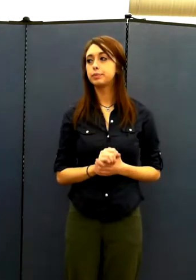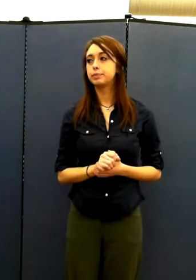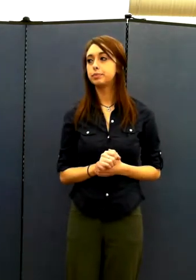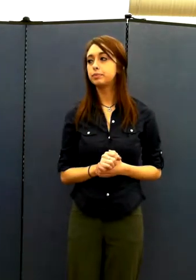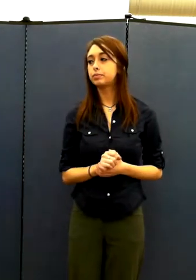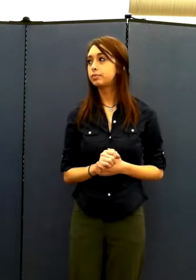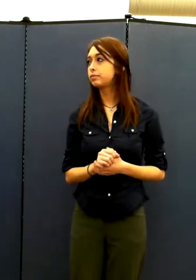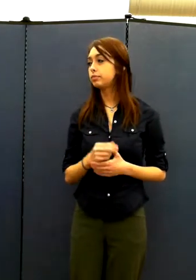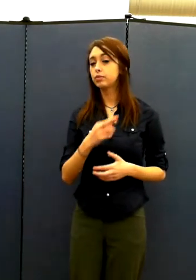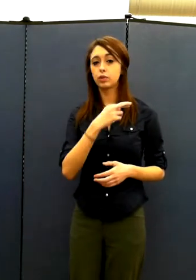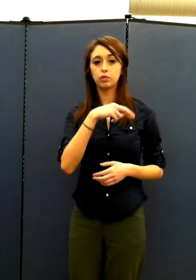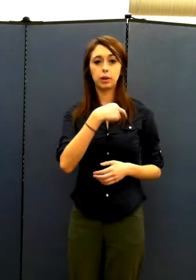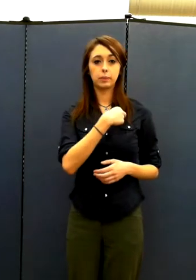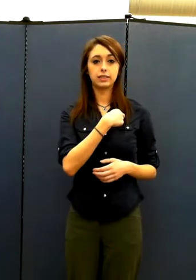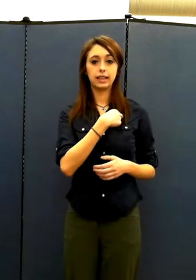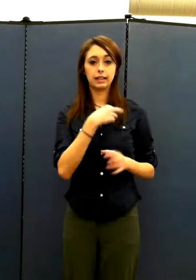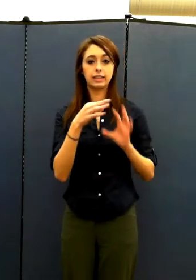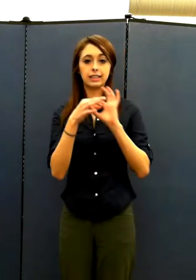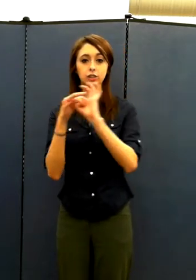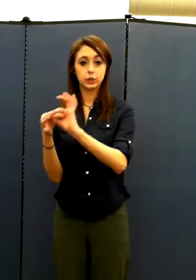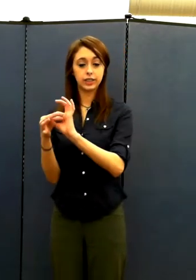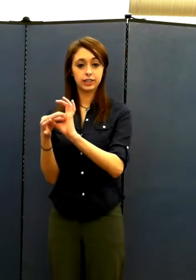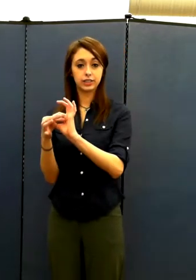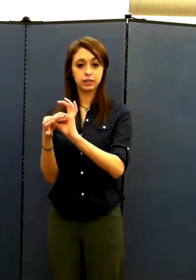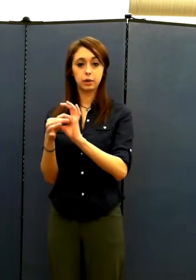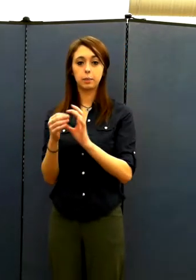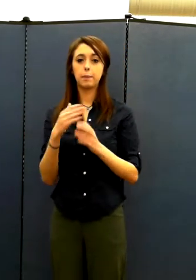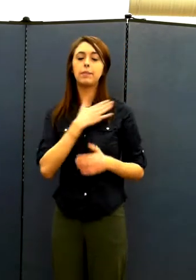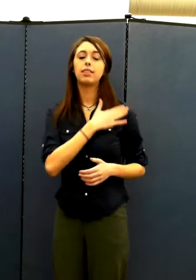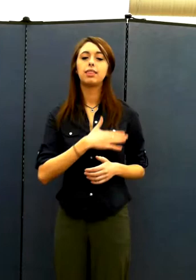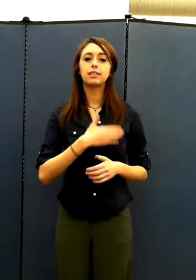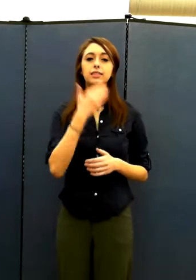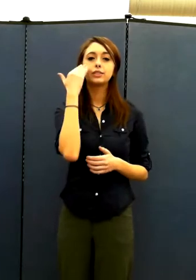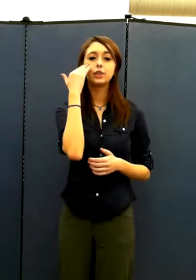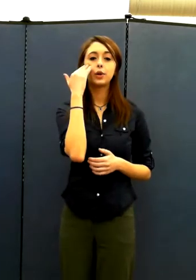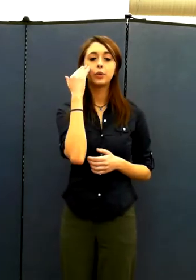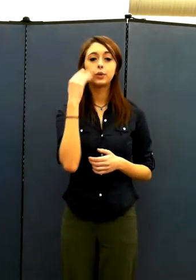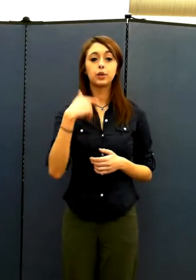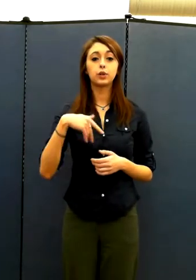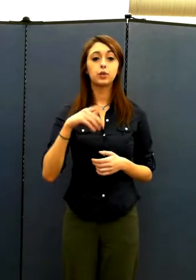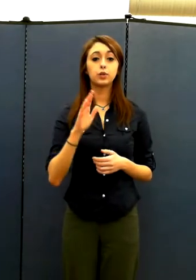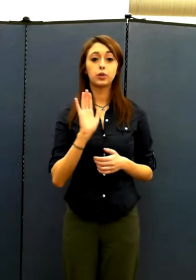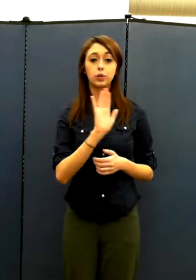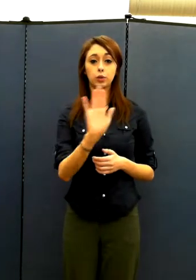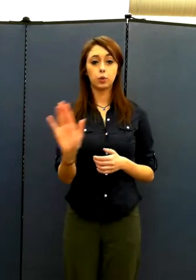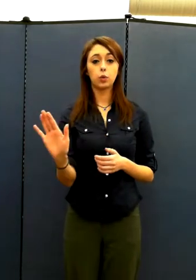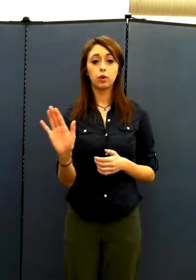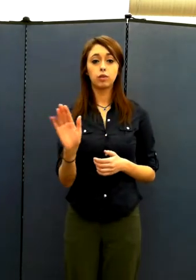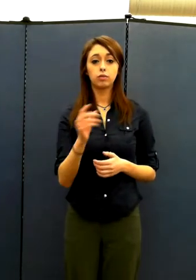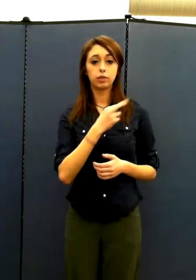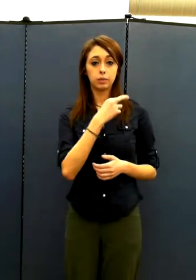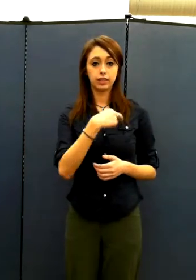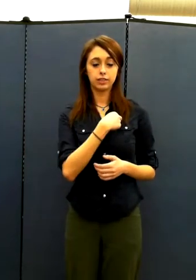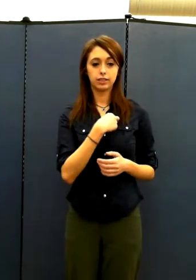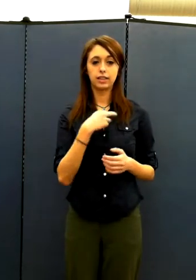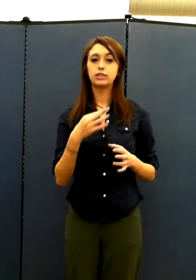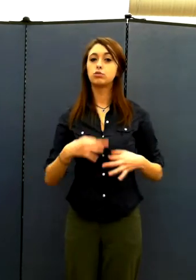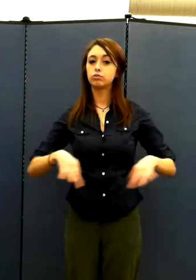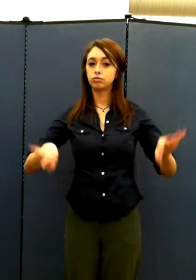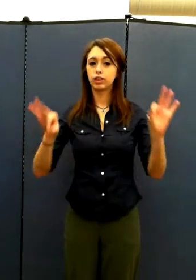Reputation and association. Please know that your reputation is so critical when it comes to this career. Not only your